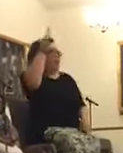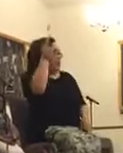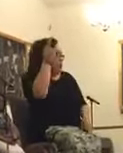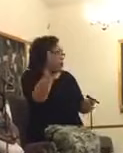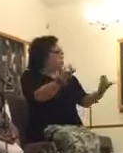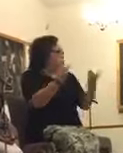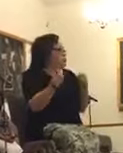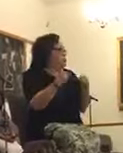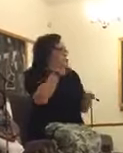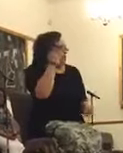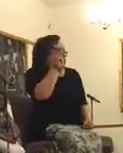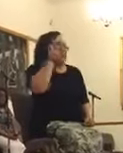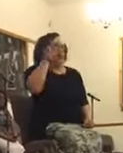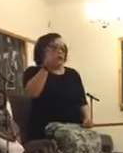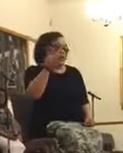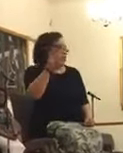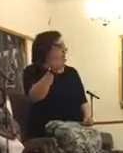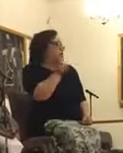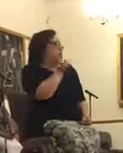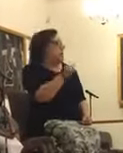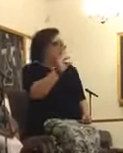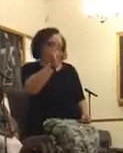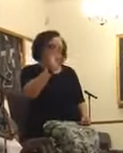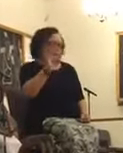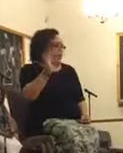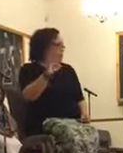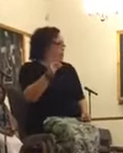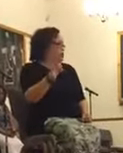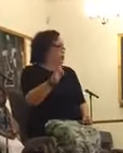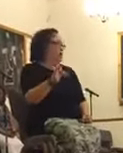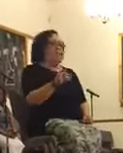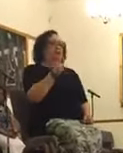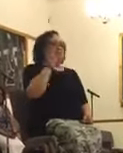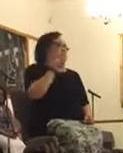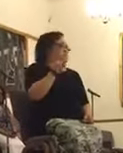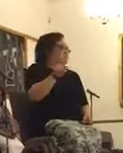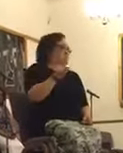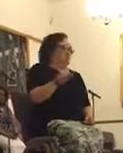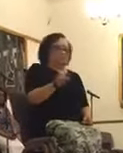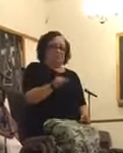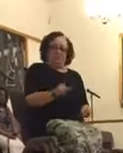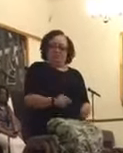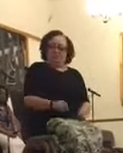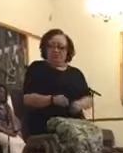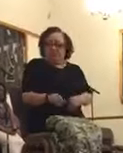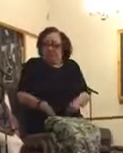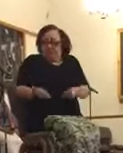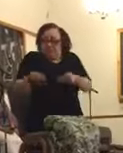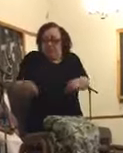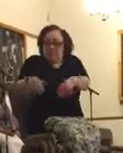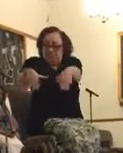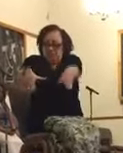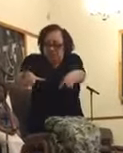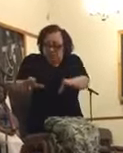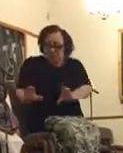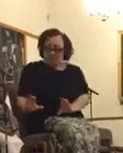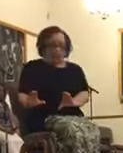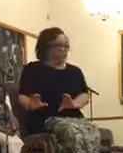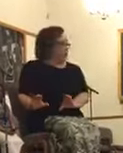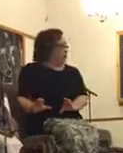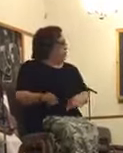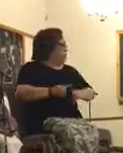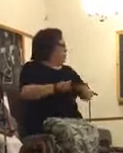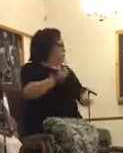pressing, you might as well take him on out and lay him down in the cemetery. Is it God all right? But he